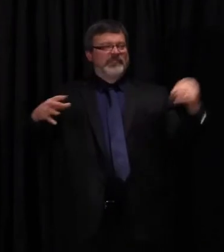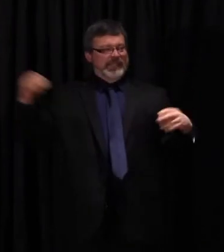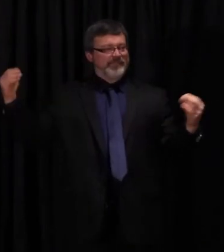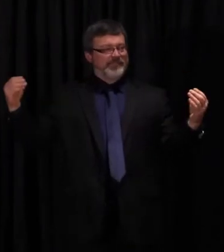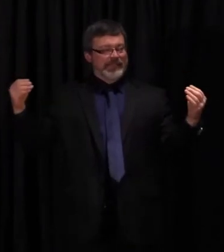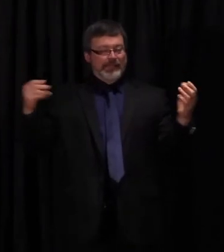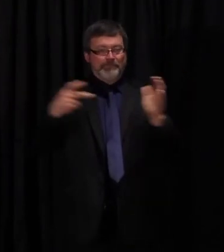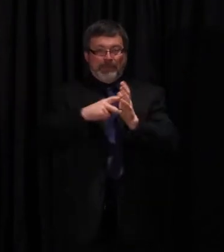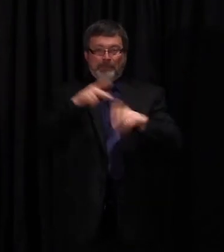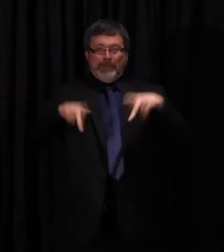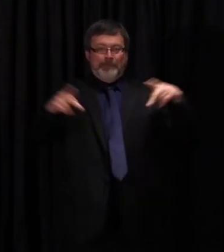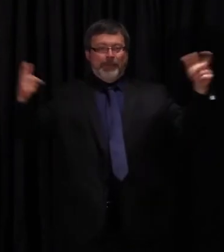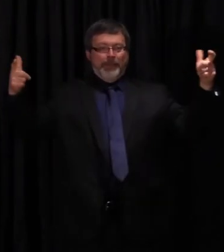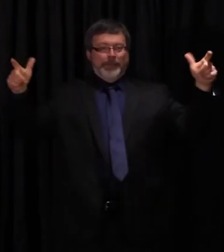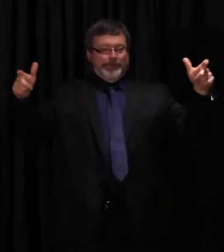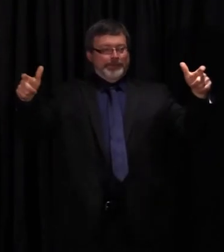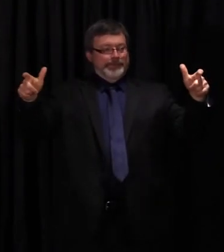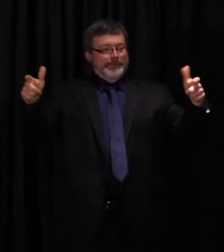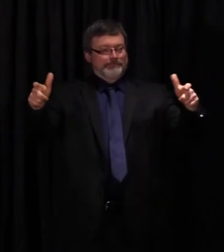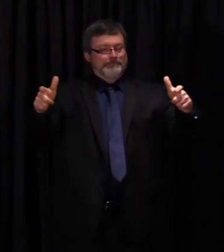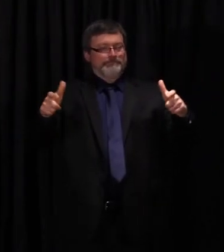life even less affordable.